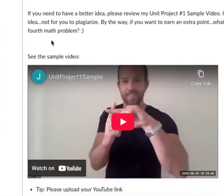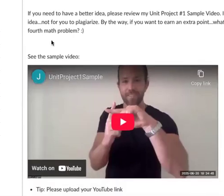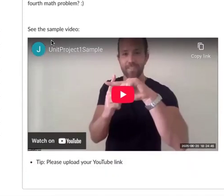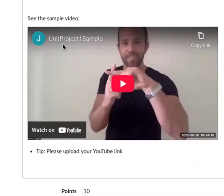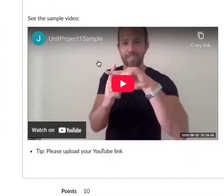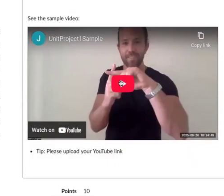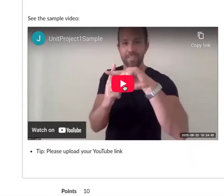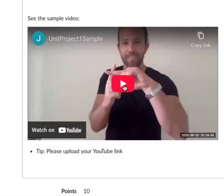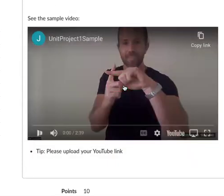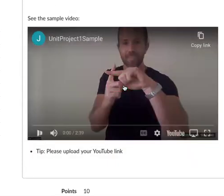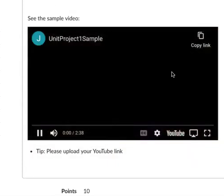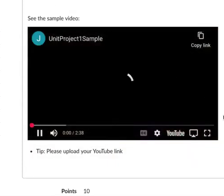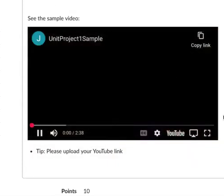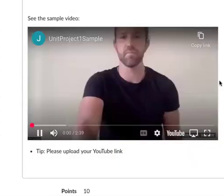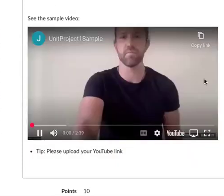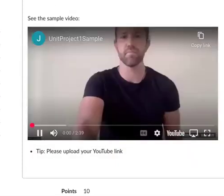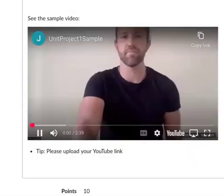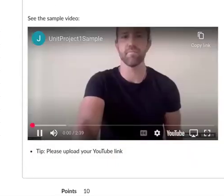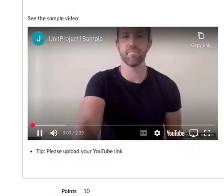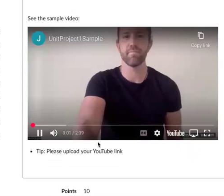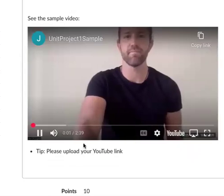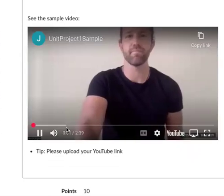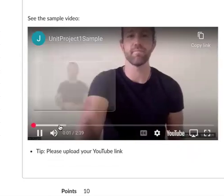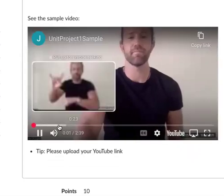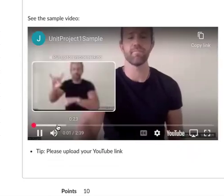And if you need any examples, you could just scroll down and see some here.